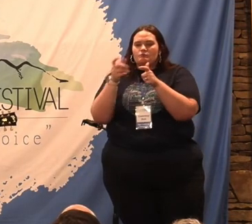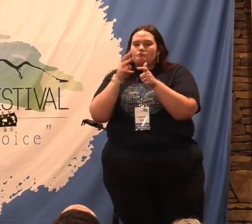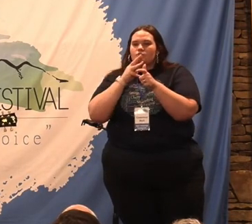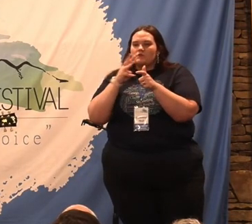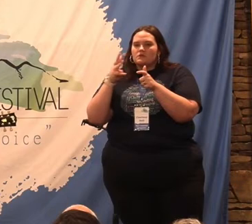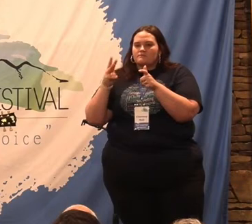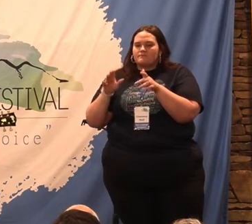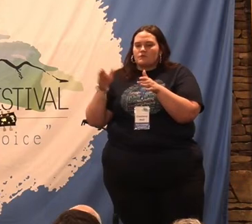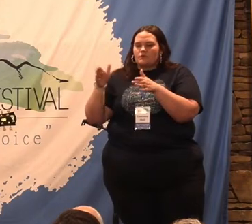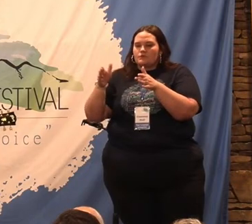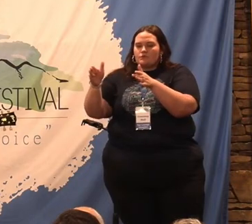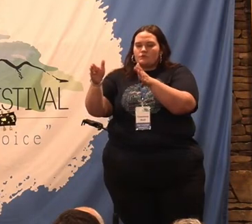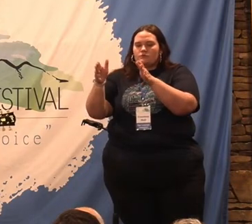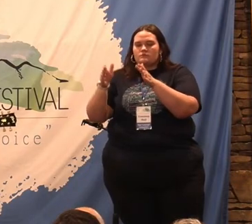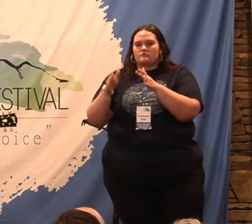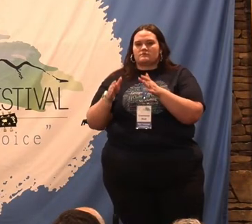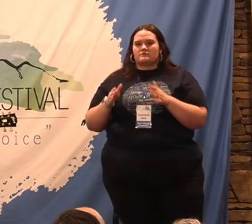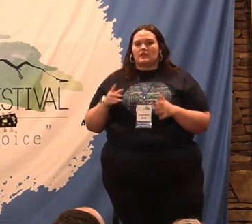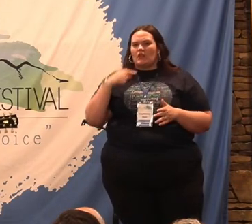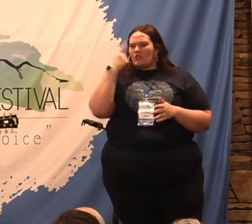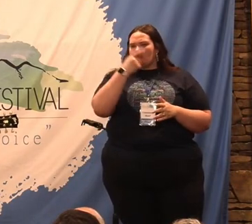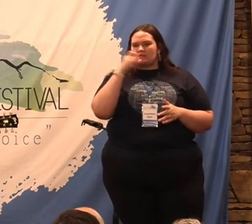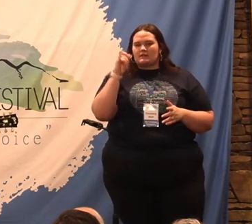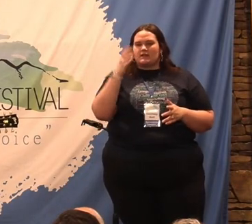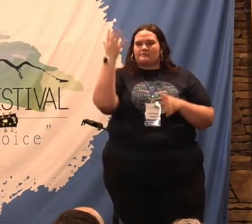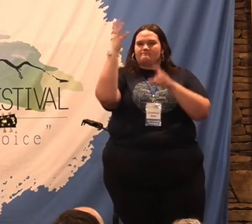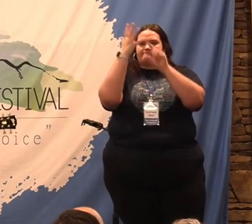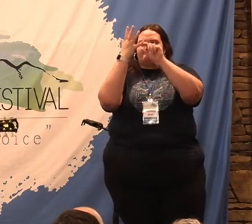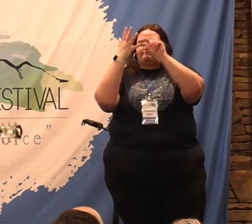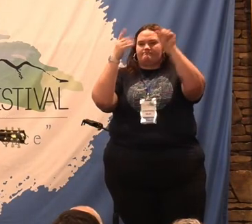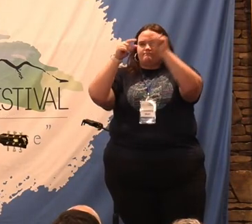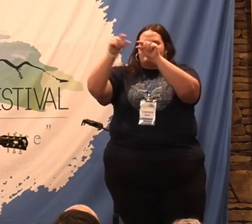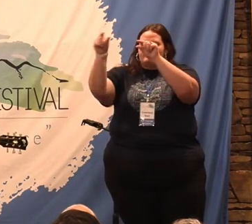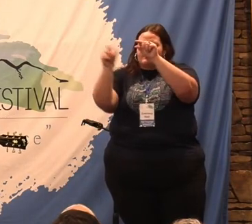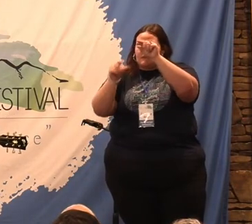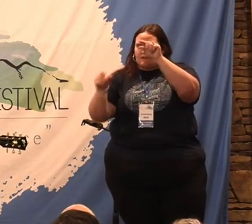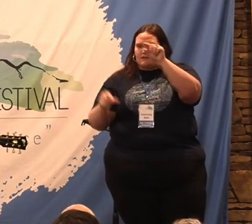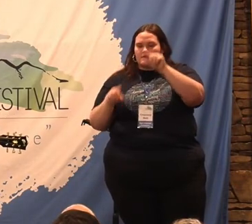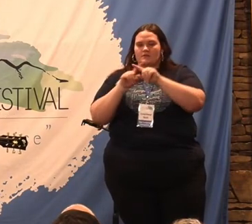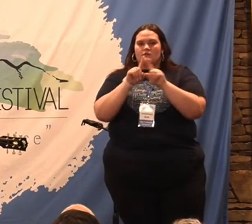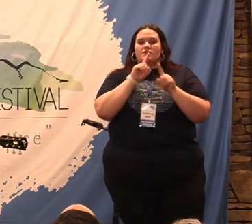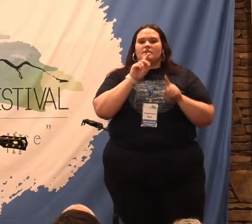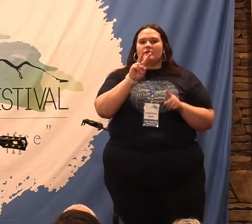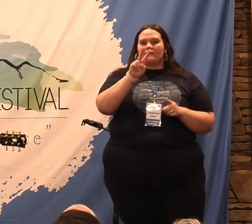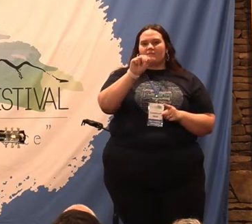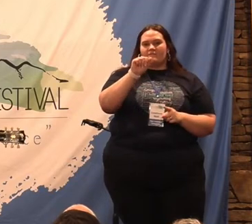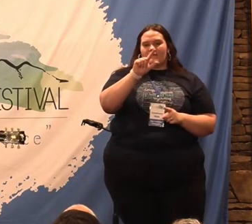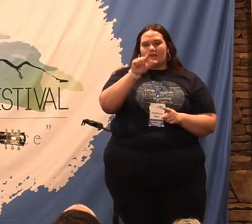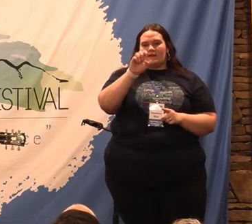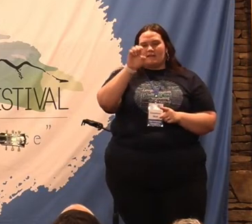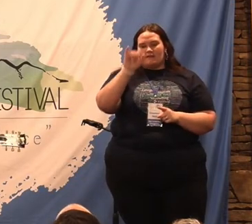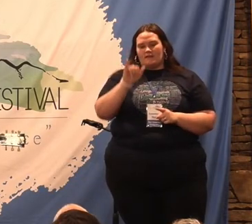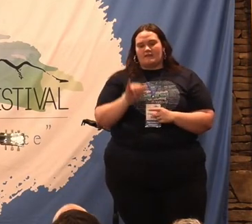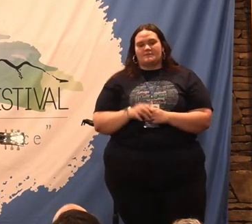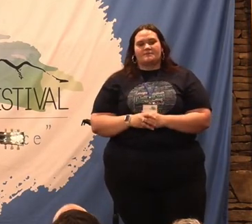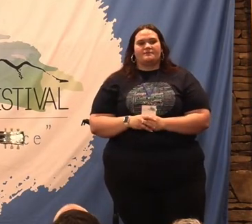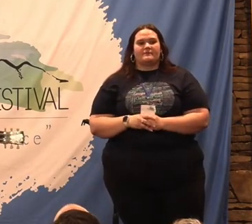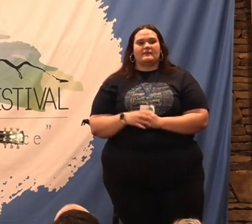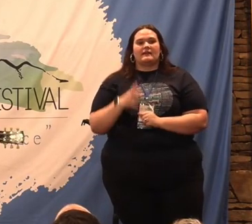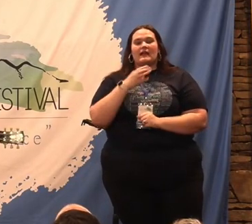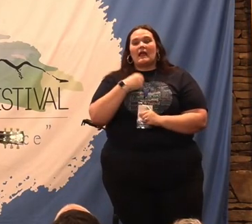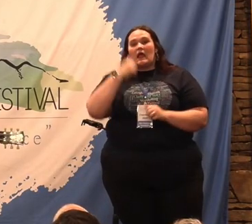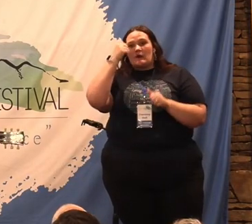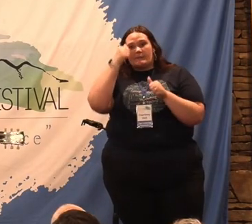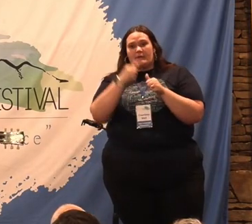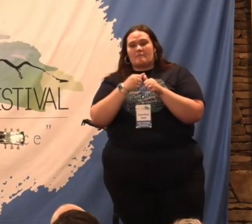we call it a branch. It came down a little, it was a valley about that steep. And I remember walking up